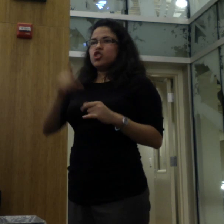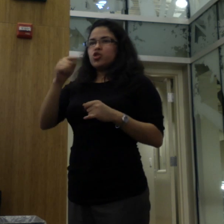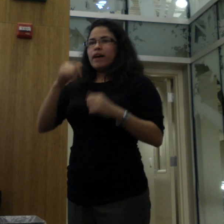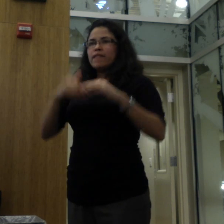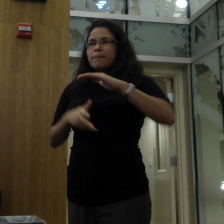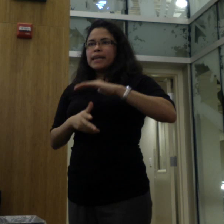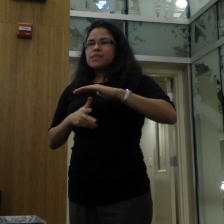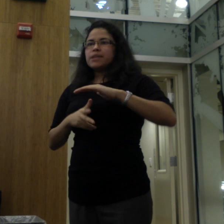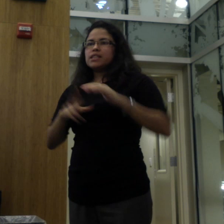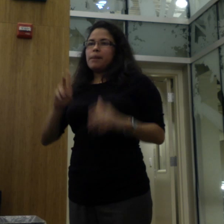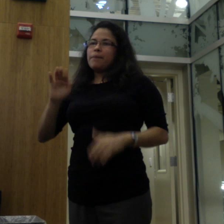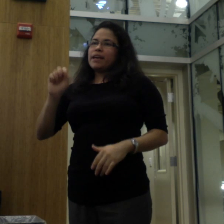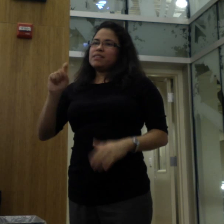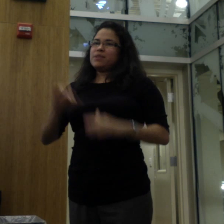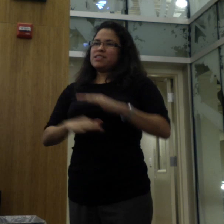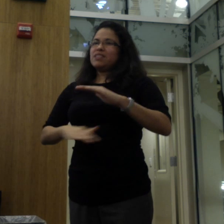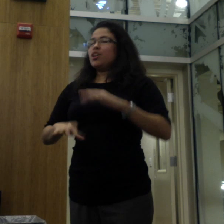Florida? I can't